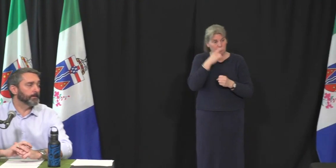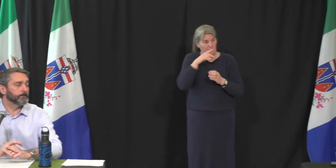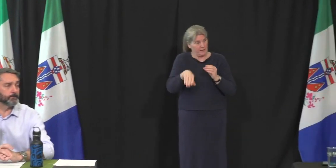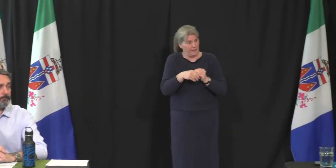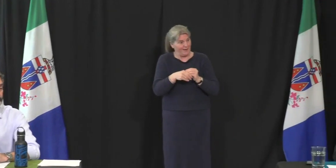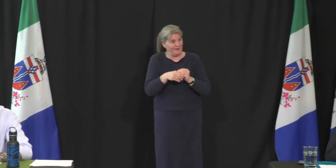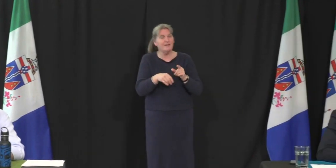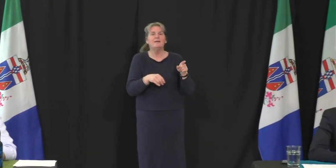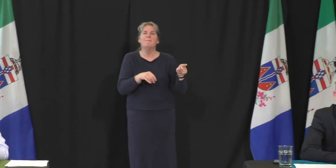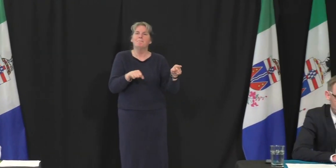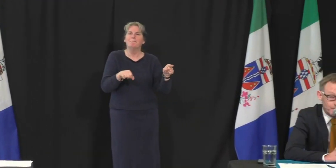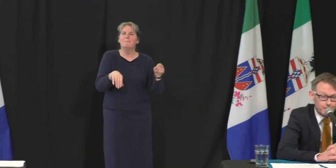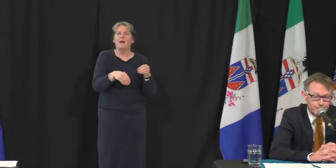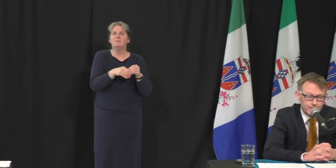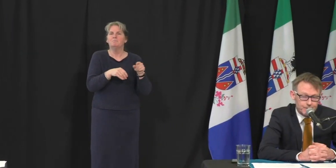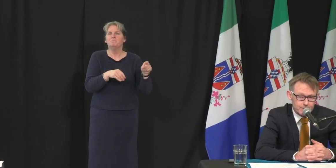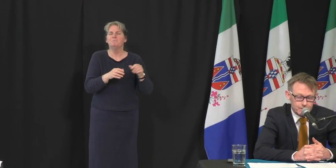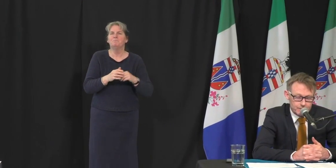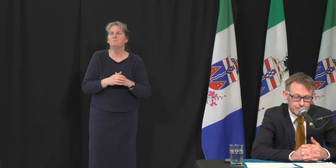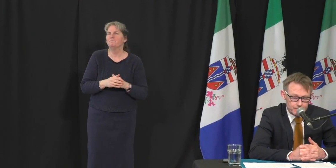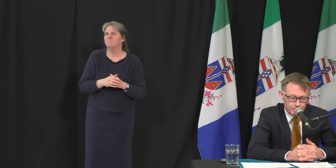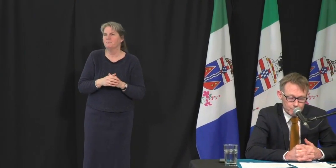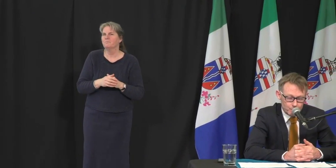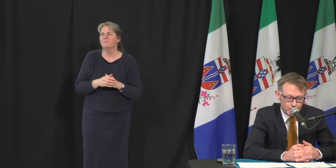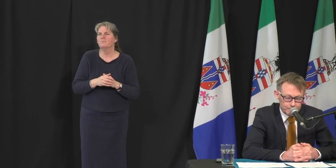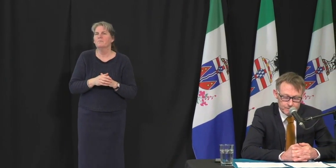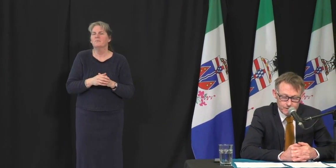To that, so that